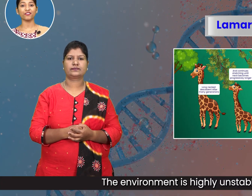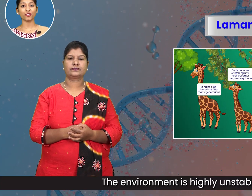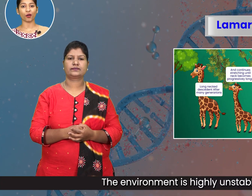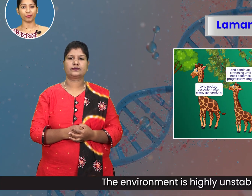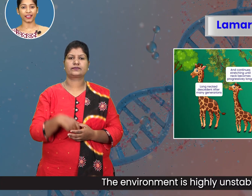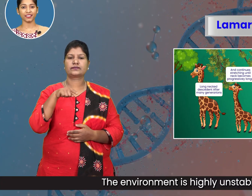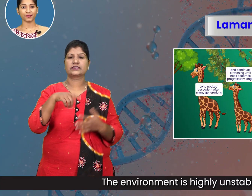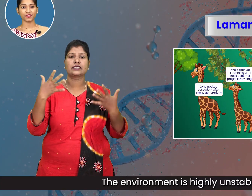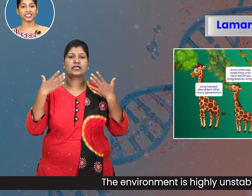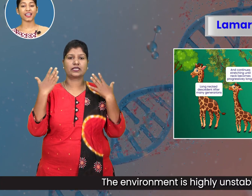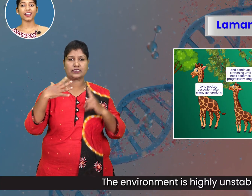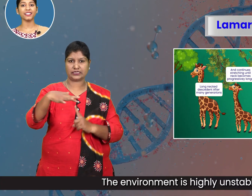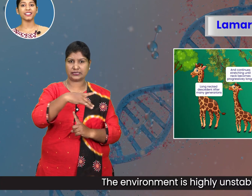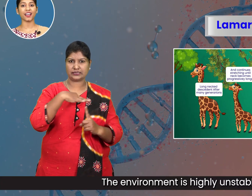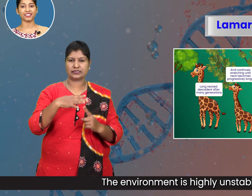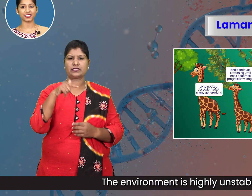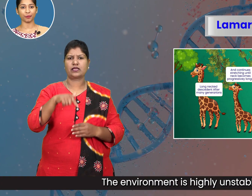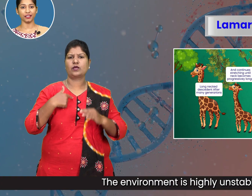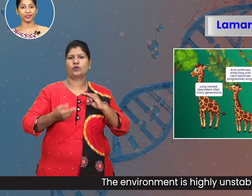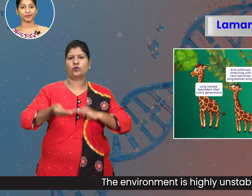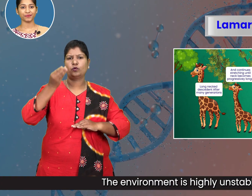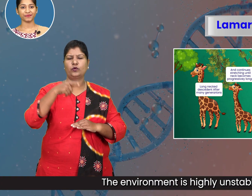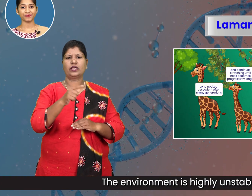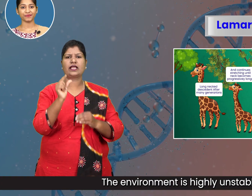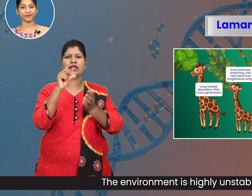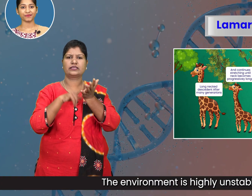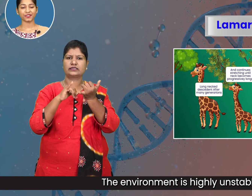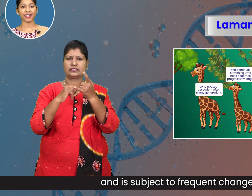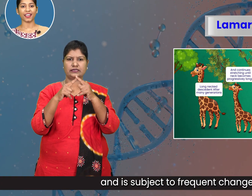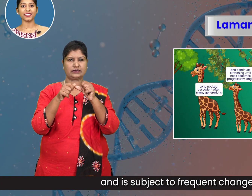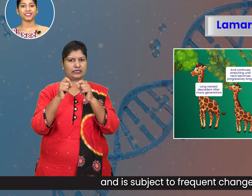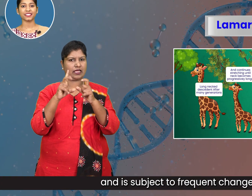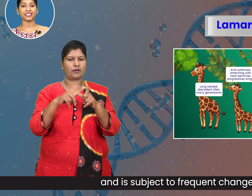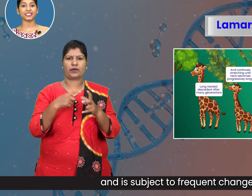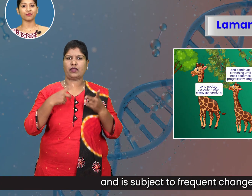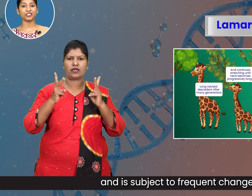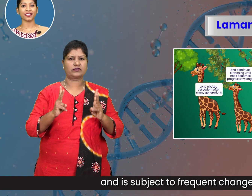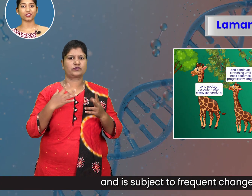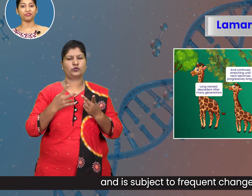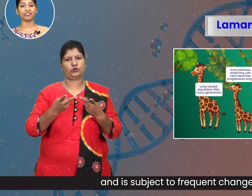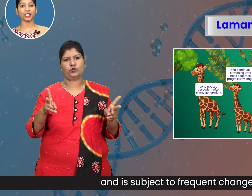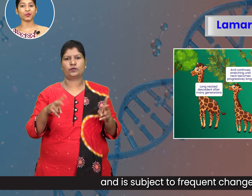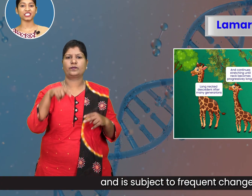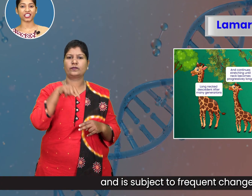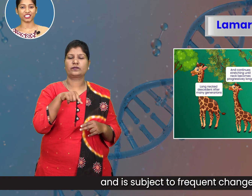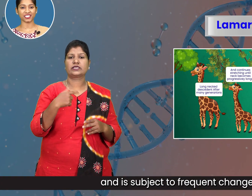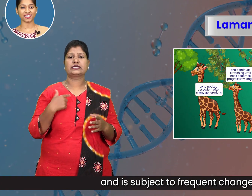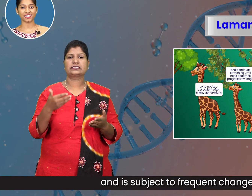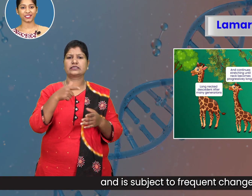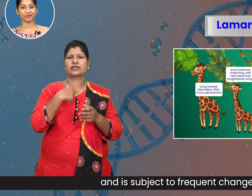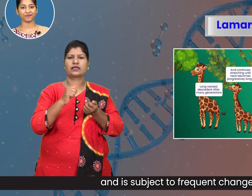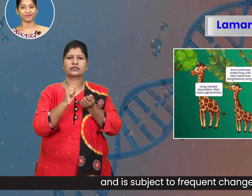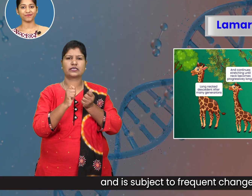The environment is highly unstable and is subject to frequent